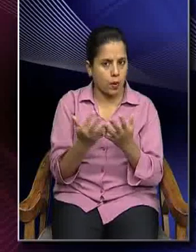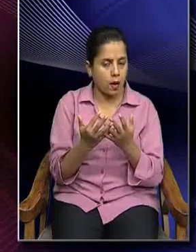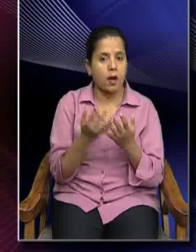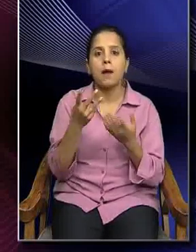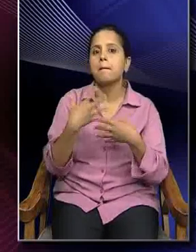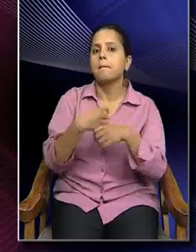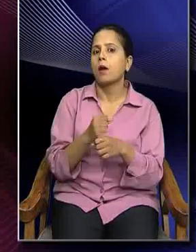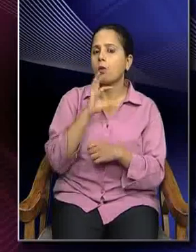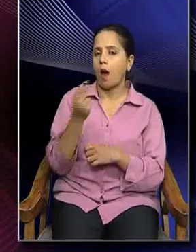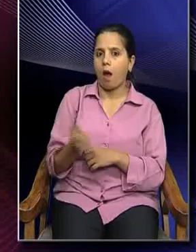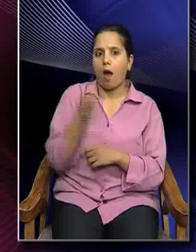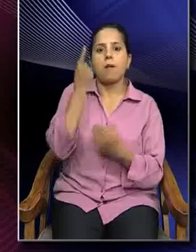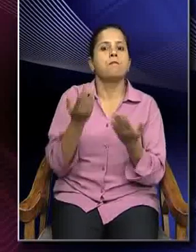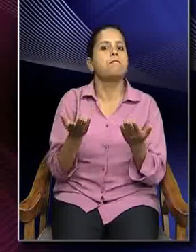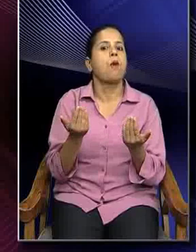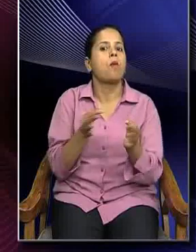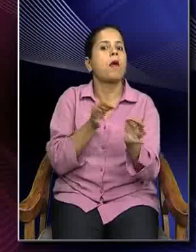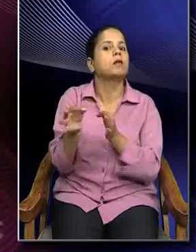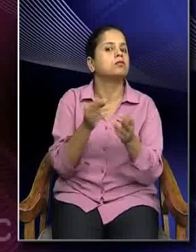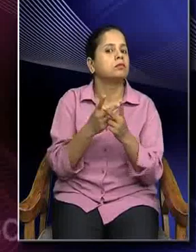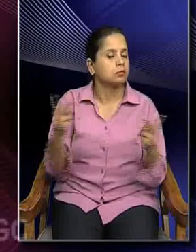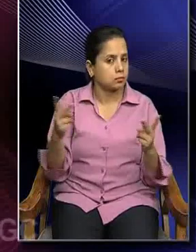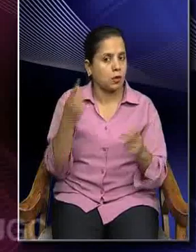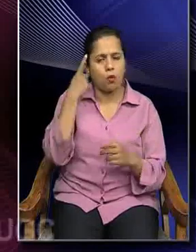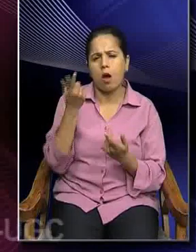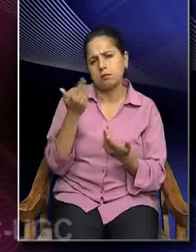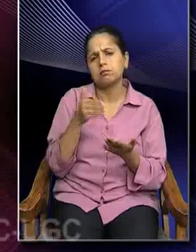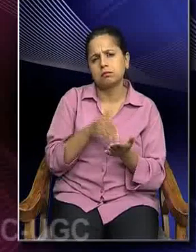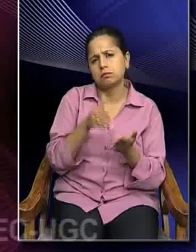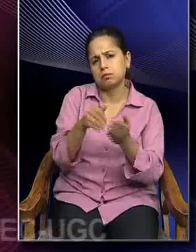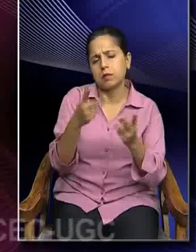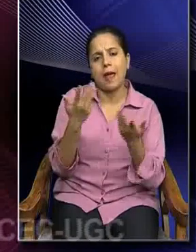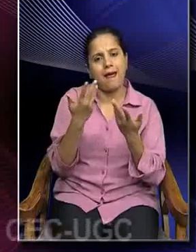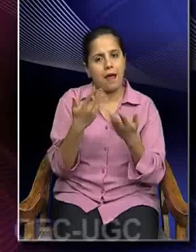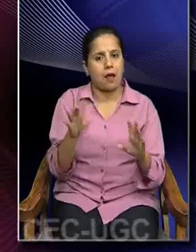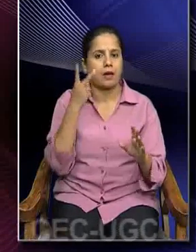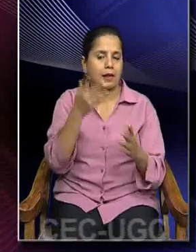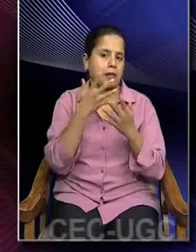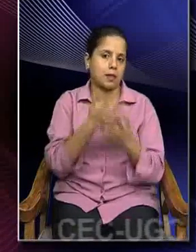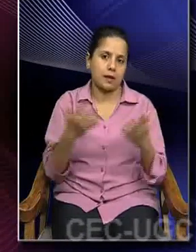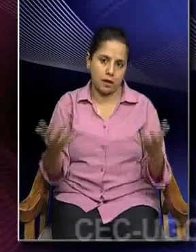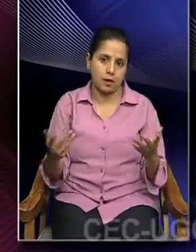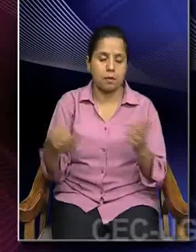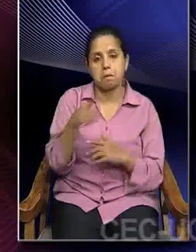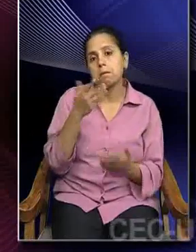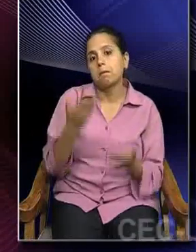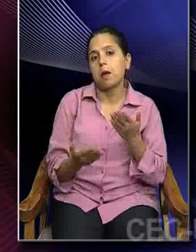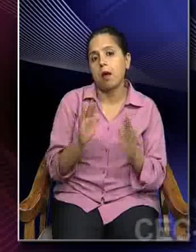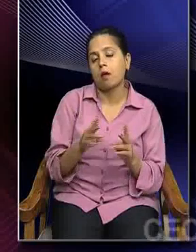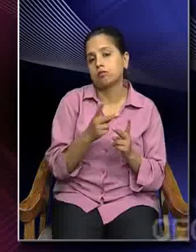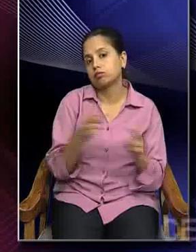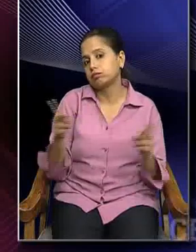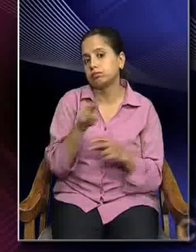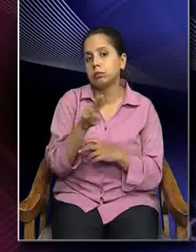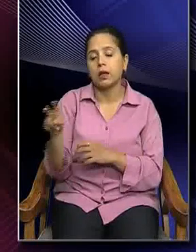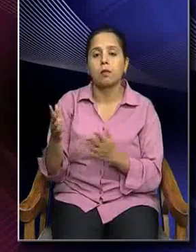it understandable. So, for instance, any particular object might have multiple